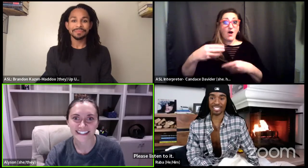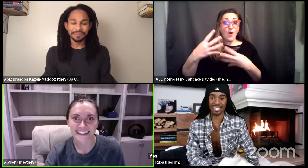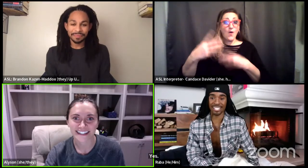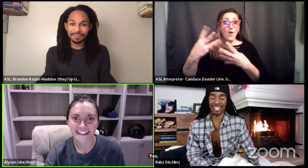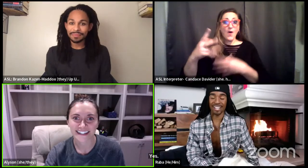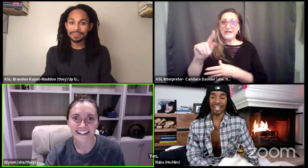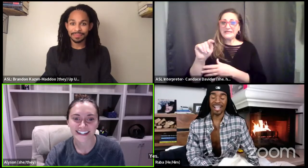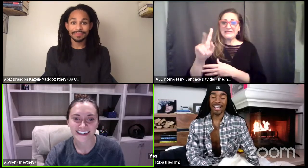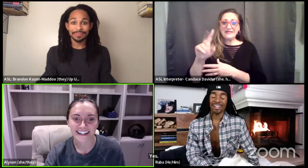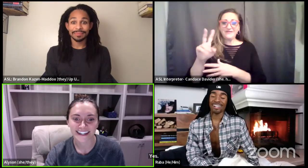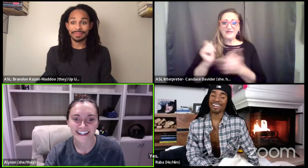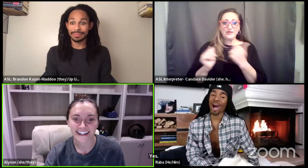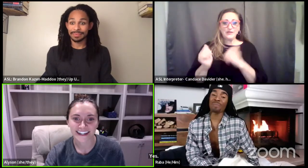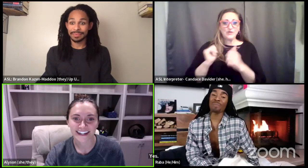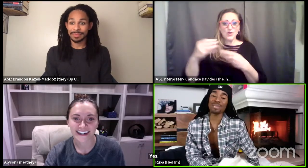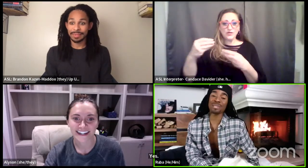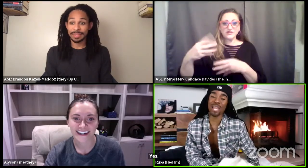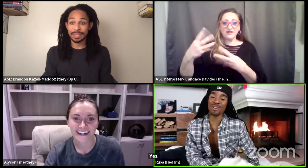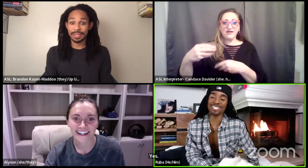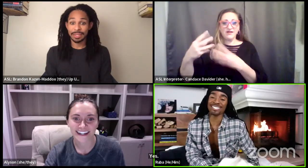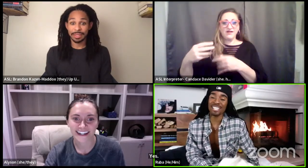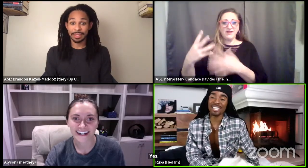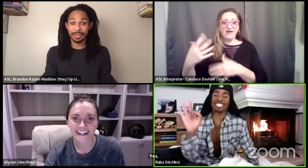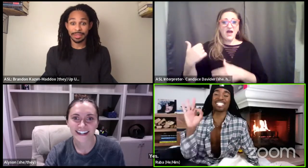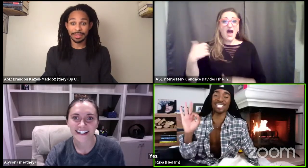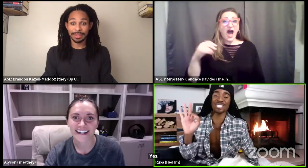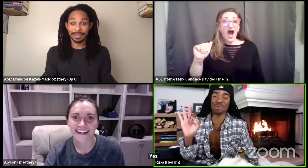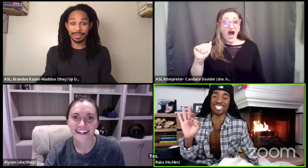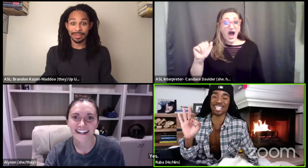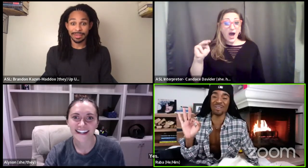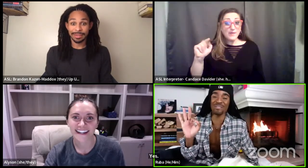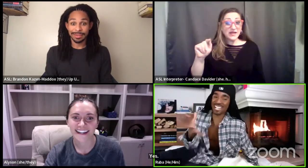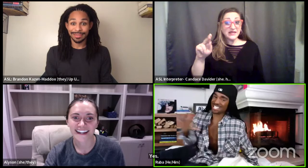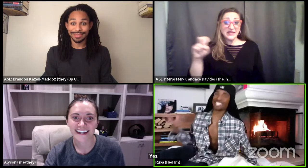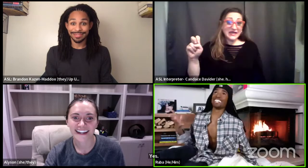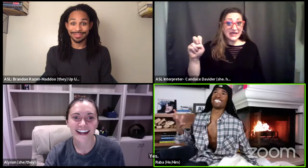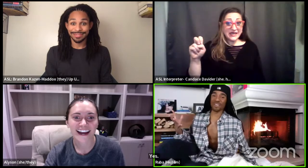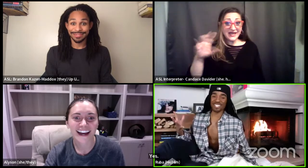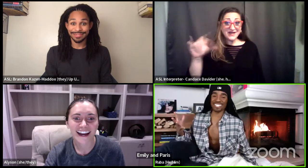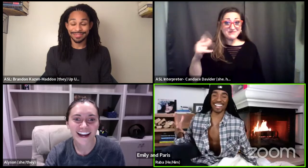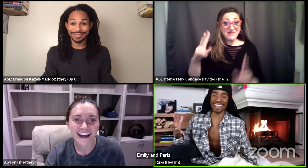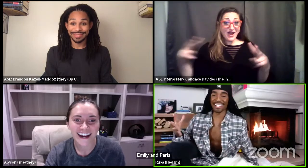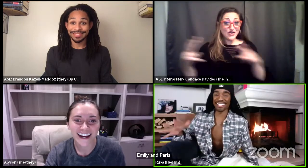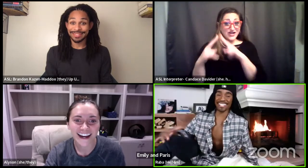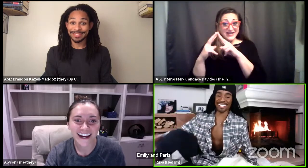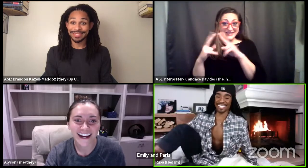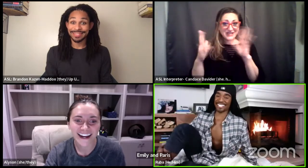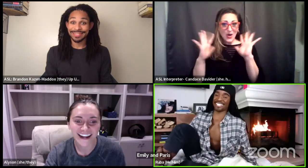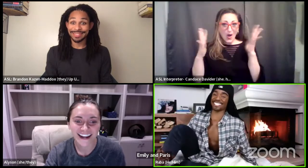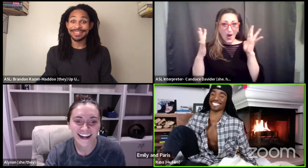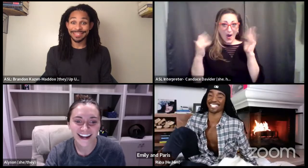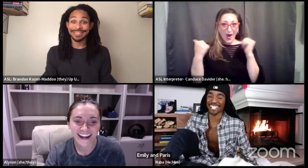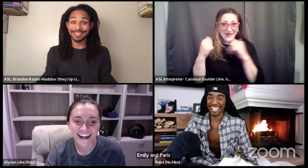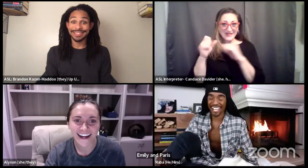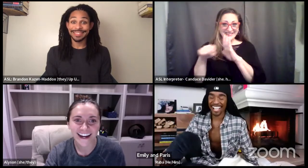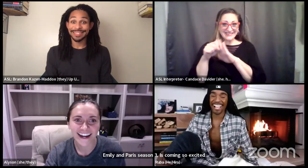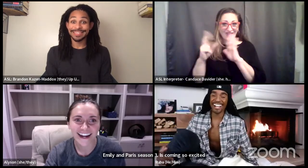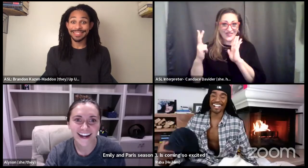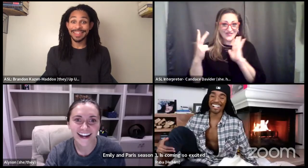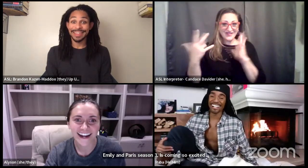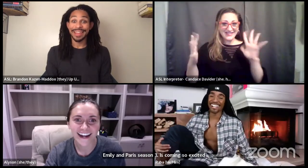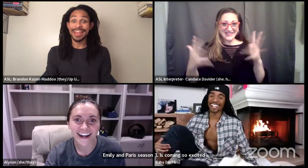going crazy. Amelie in Paris, season three is coming. So excited. Did anybody